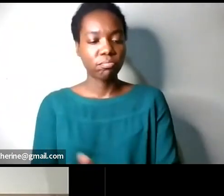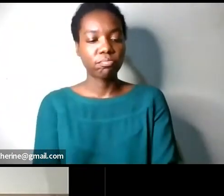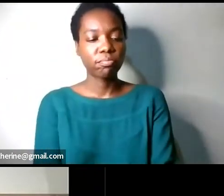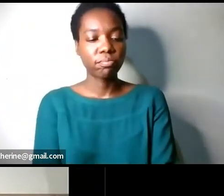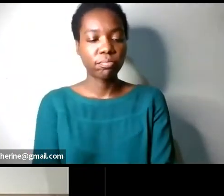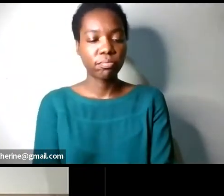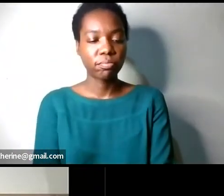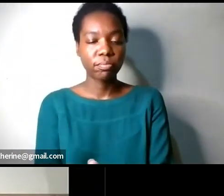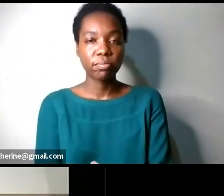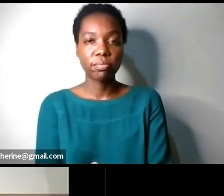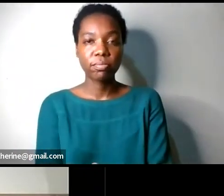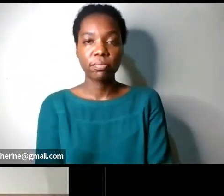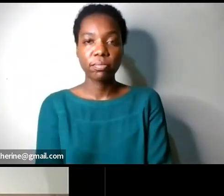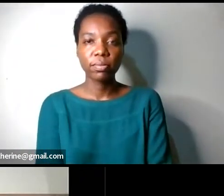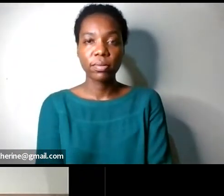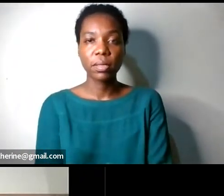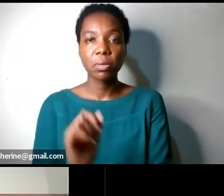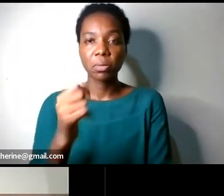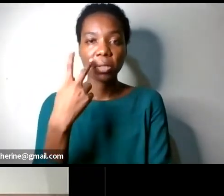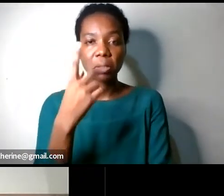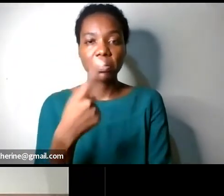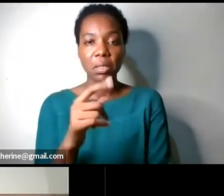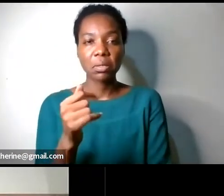I can see you, Tom, but I think you're still